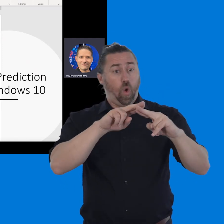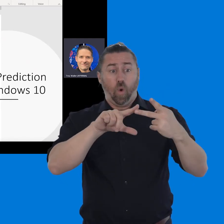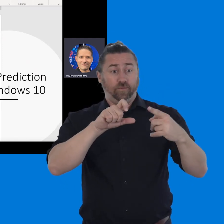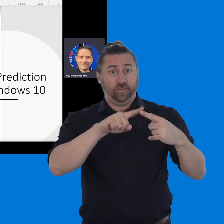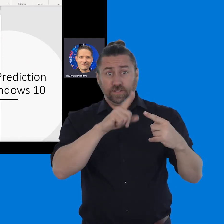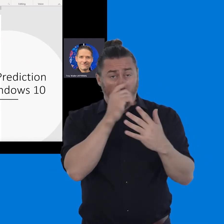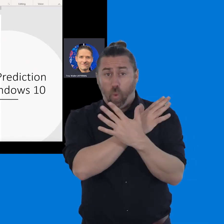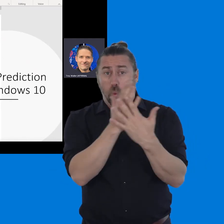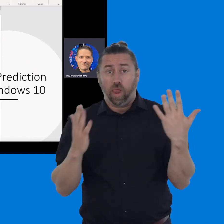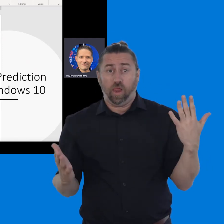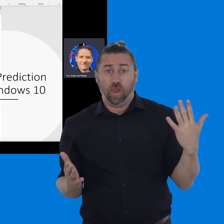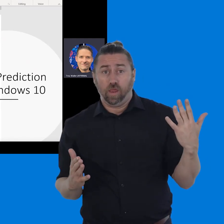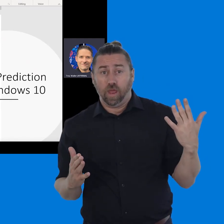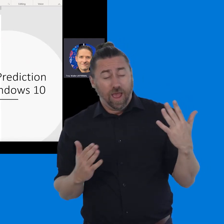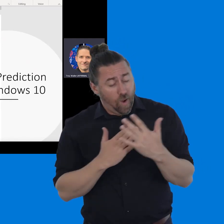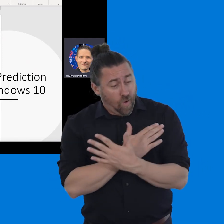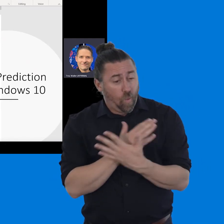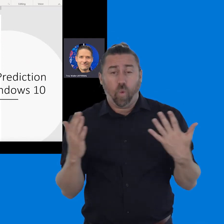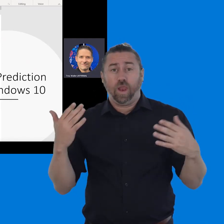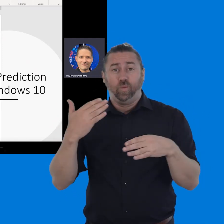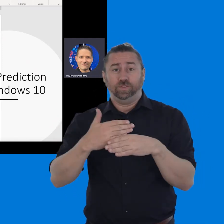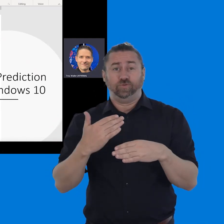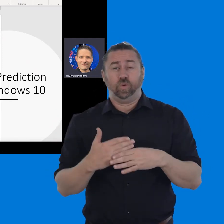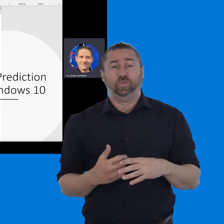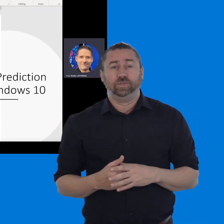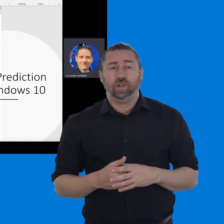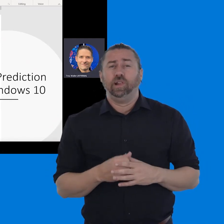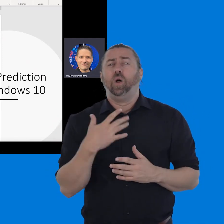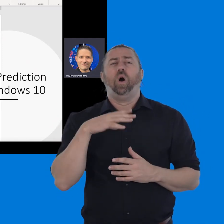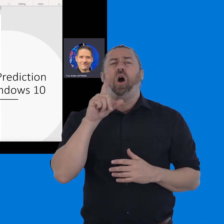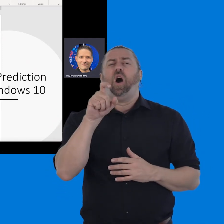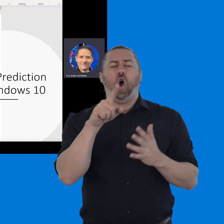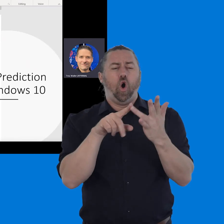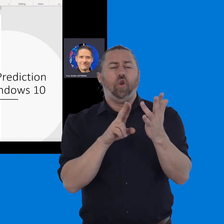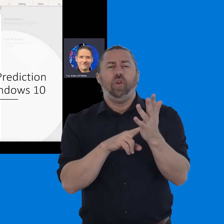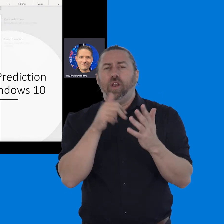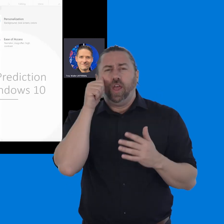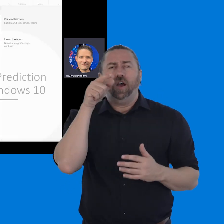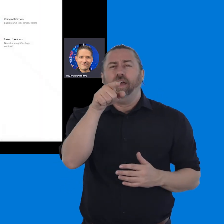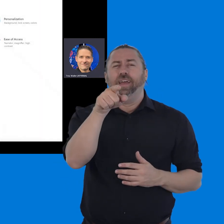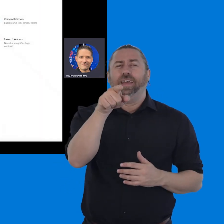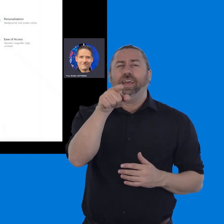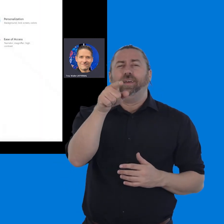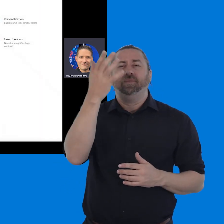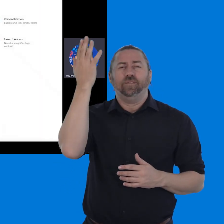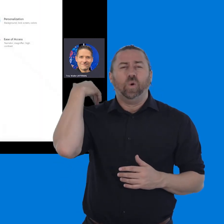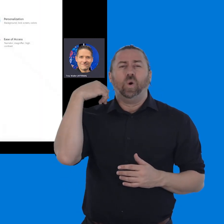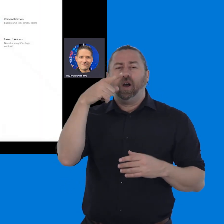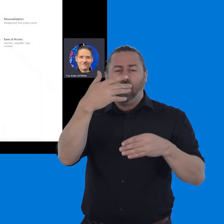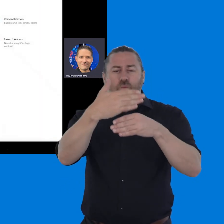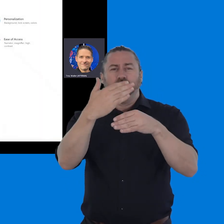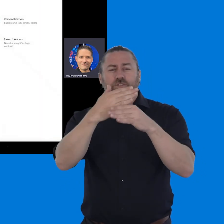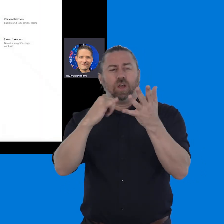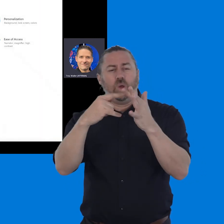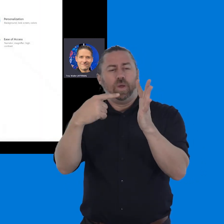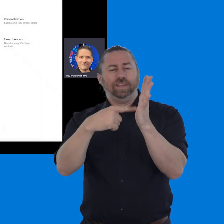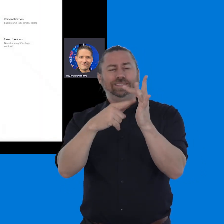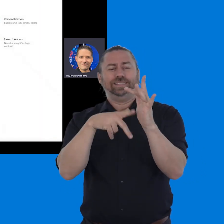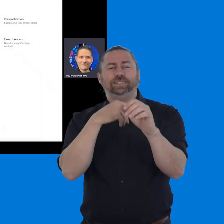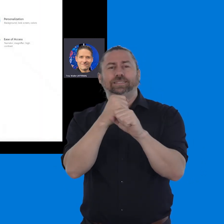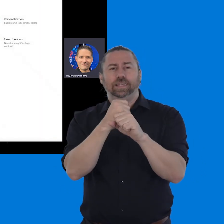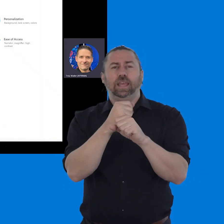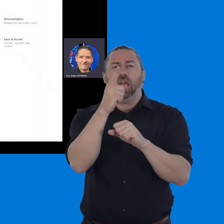just function in Office, it functions right across your Windows experience. And so to turn that on, it's really easy. You go into